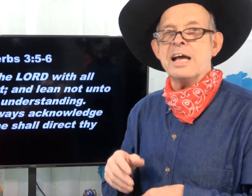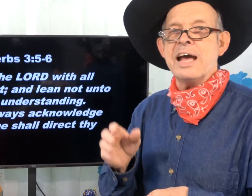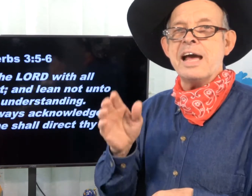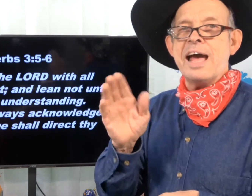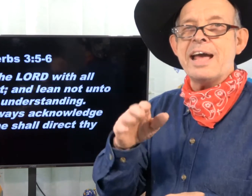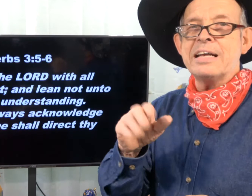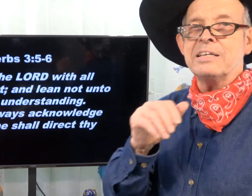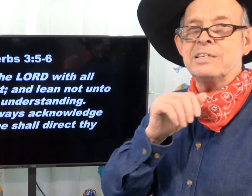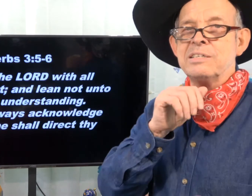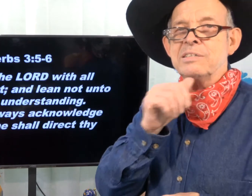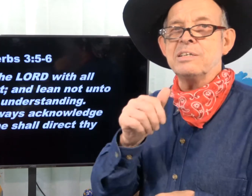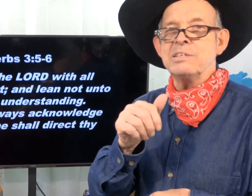Hey,